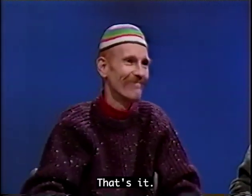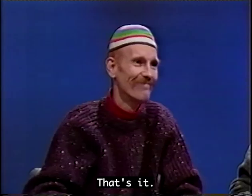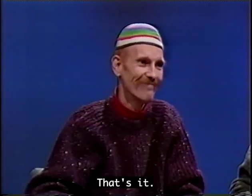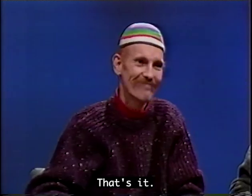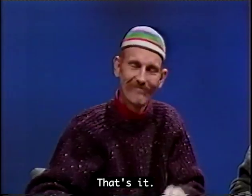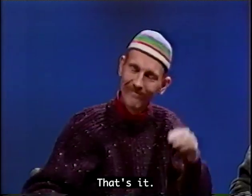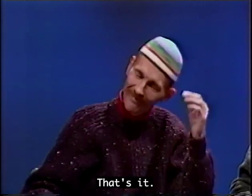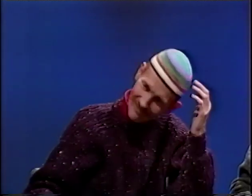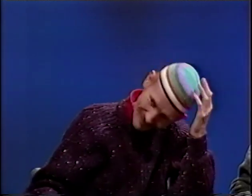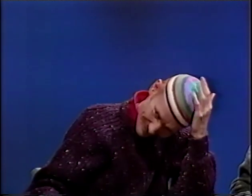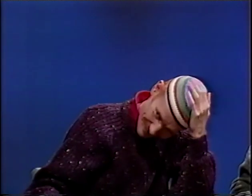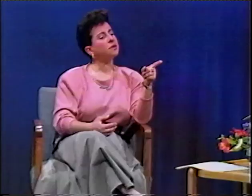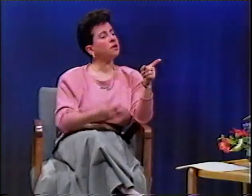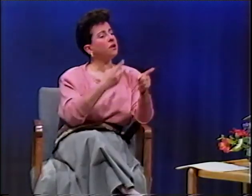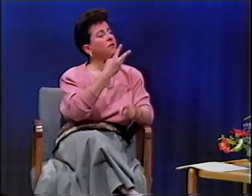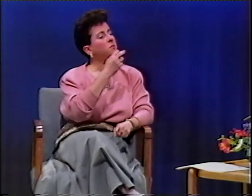That's it.